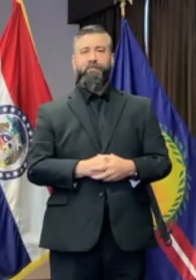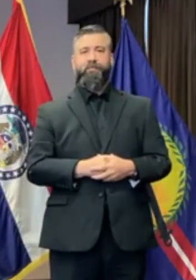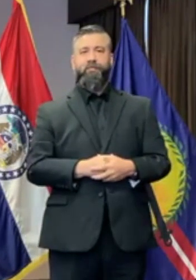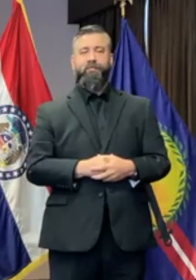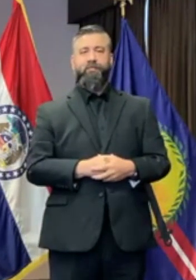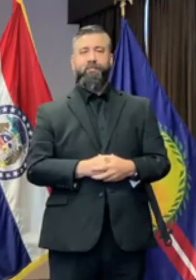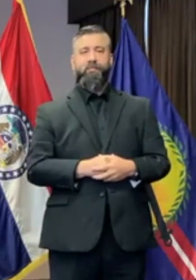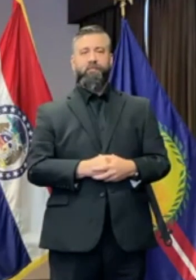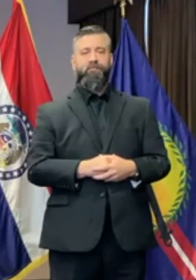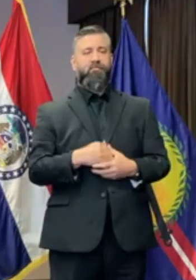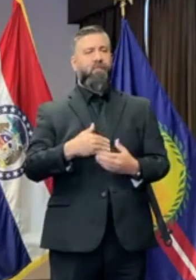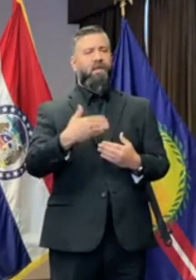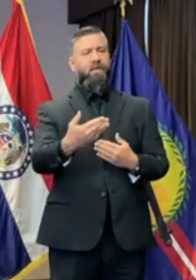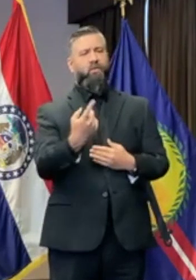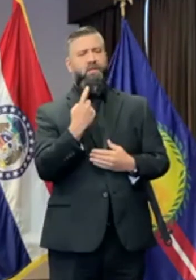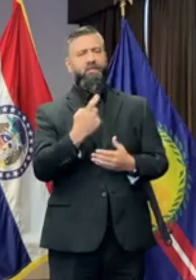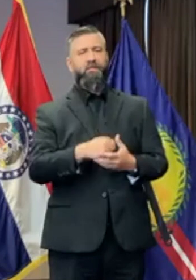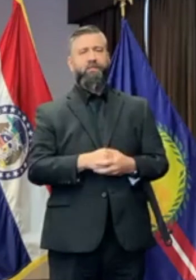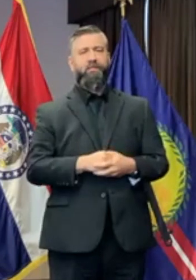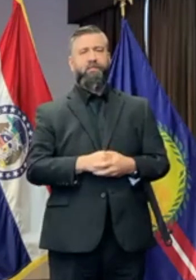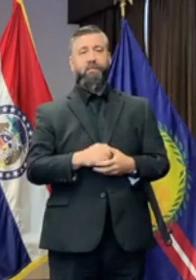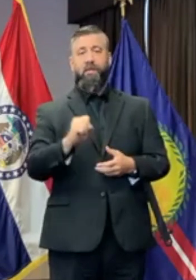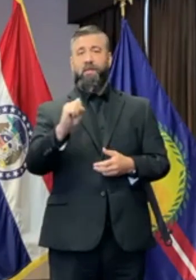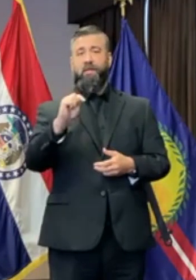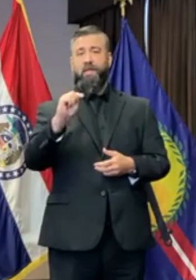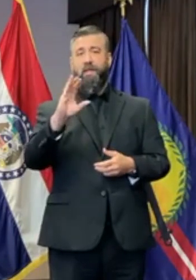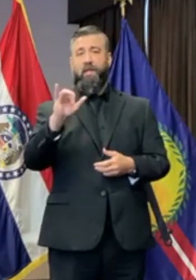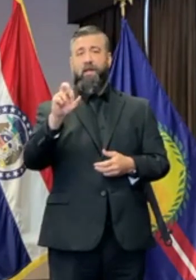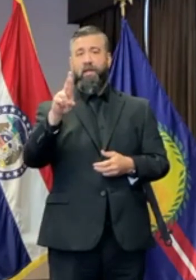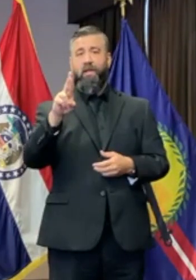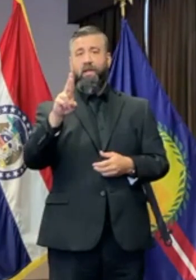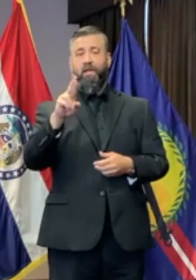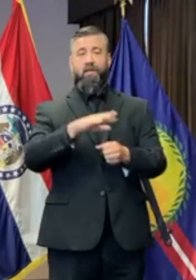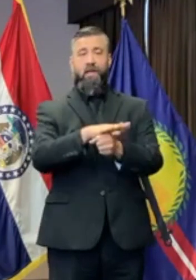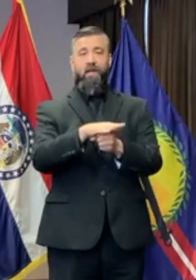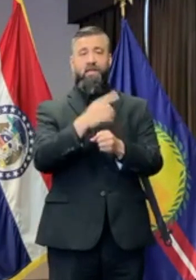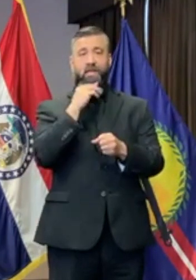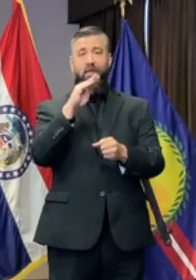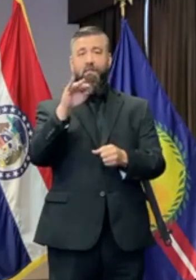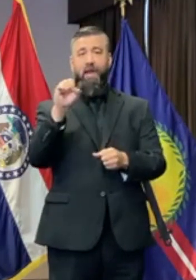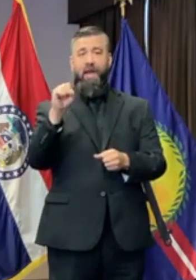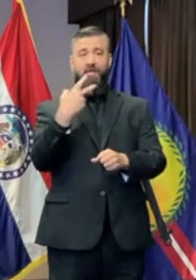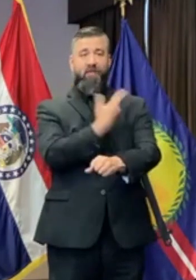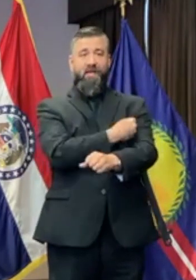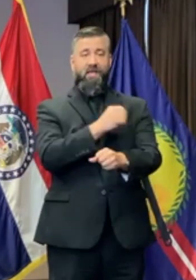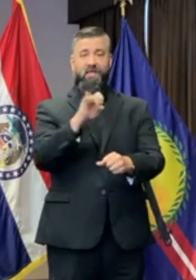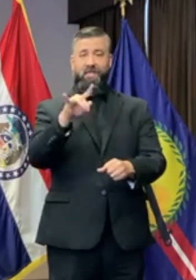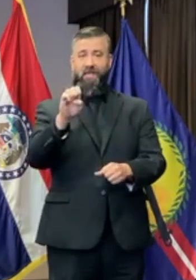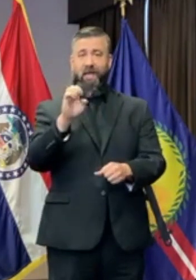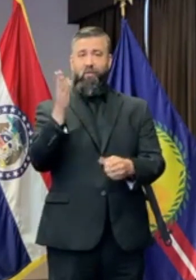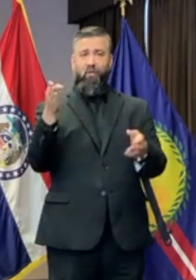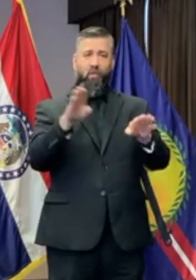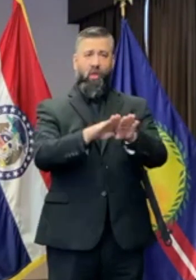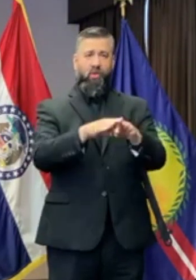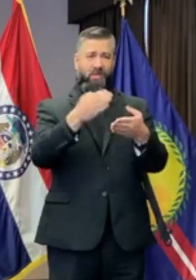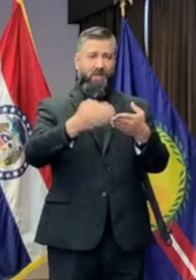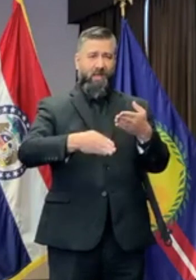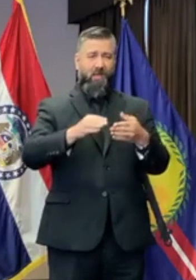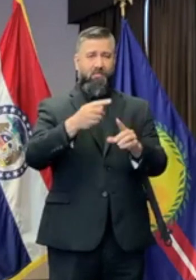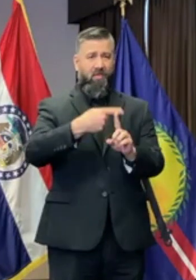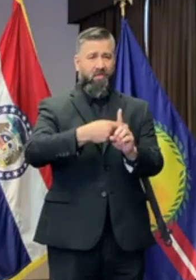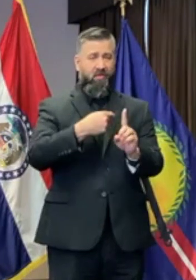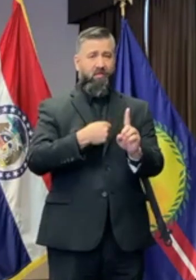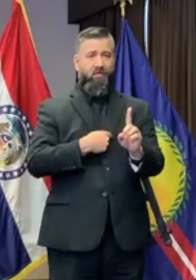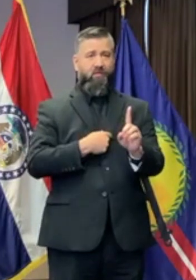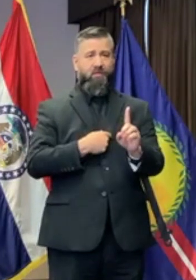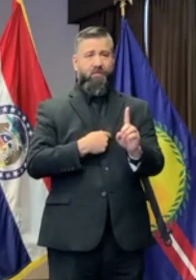Next question. Yeah. St. Clair County announced their mass vaccination site would close at the end of the month. As demand for vaccinations